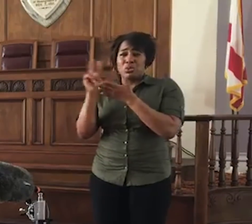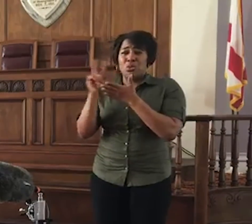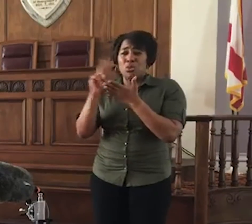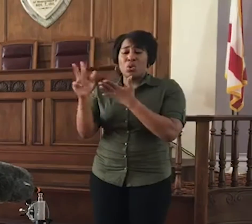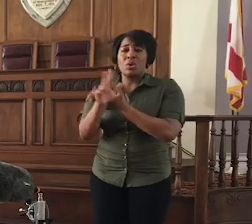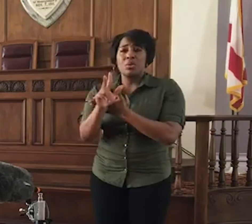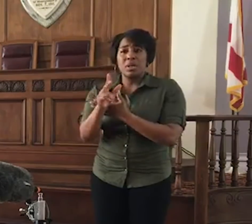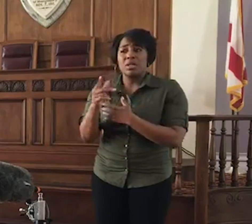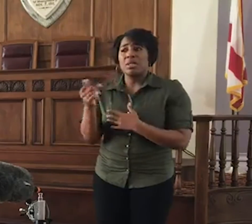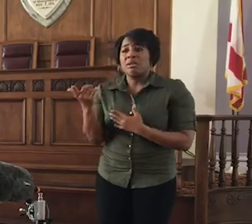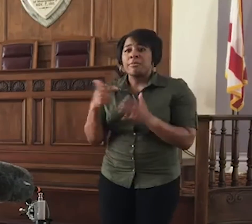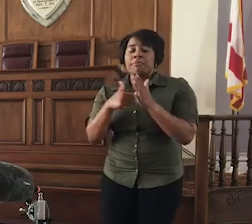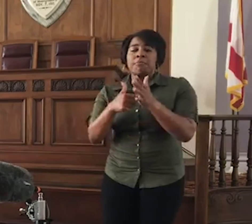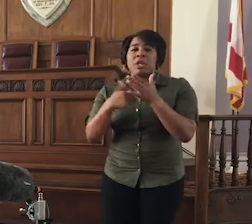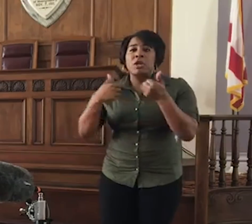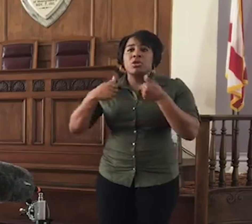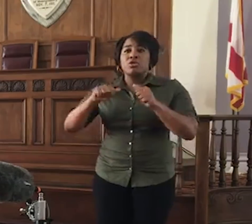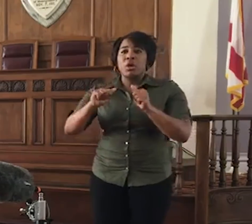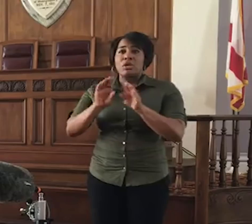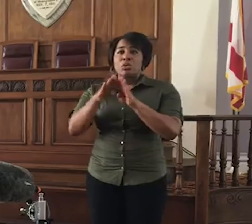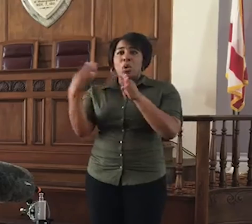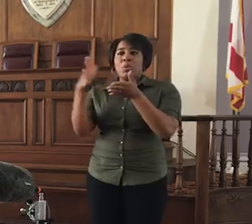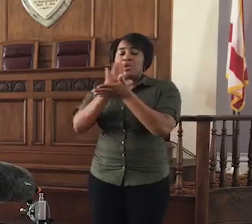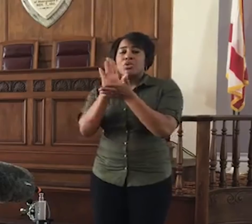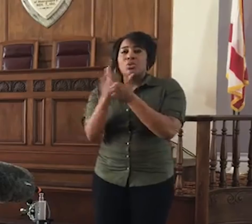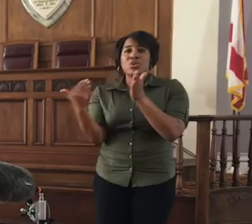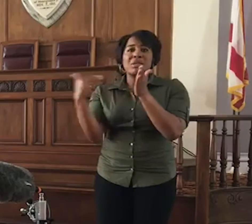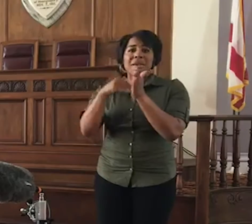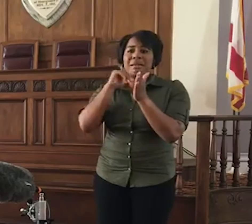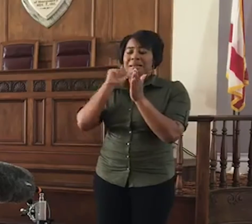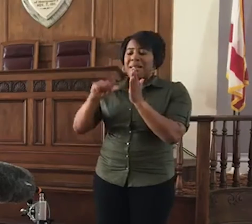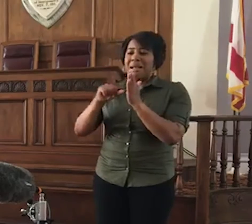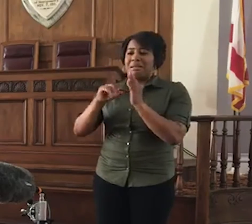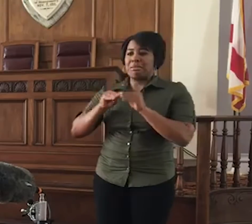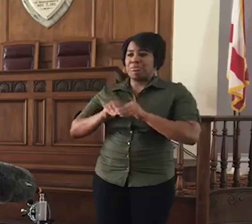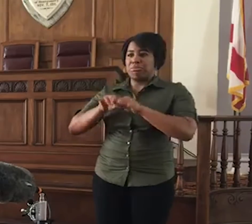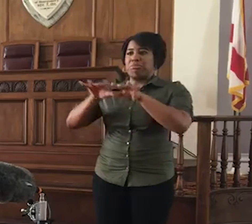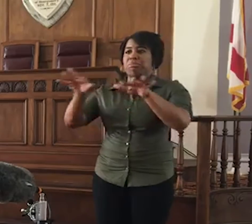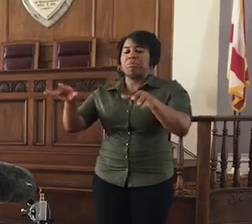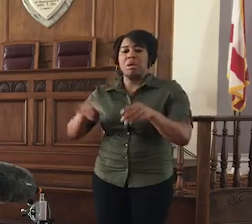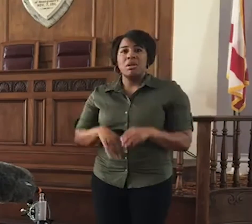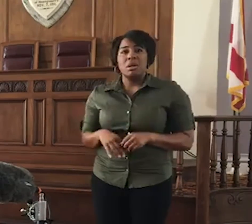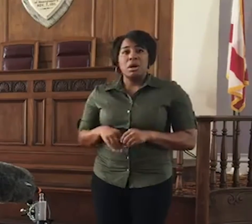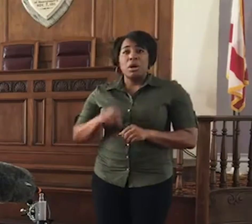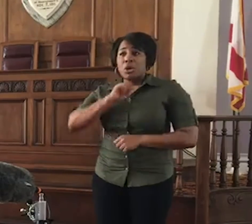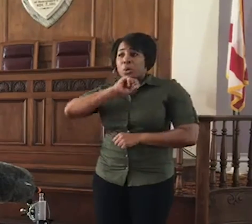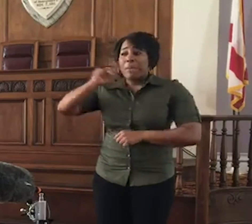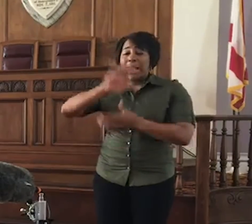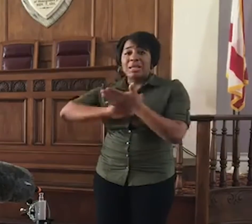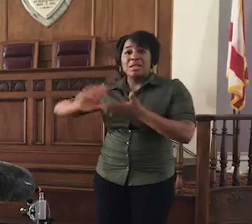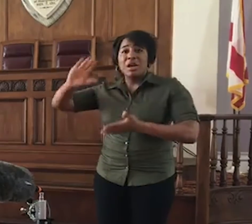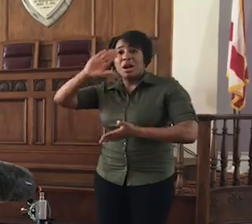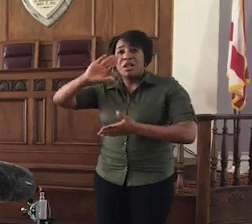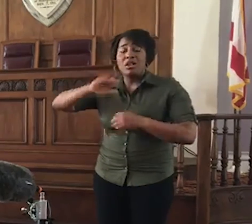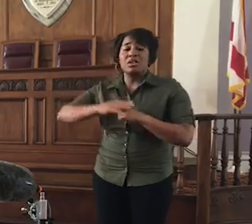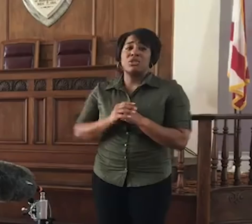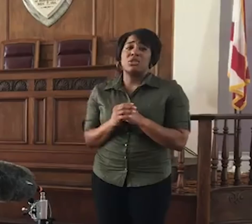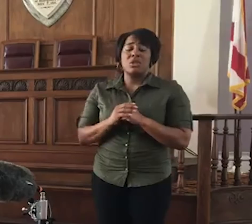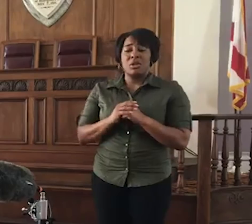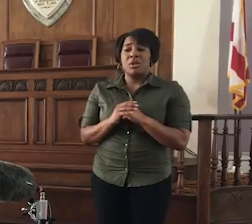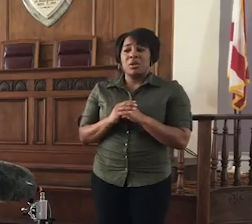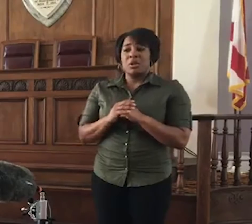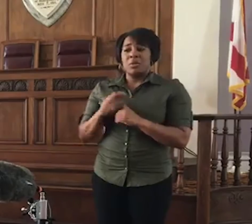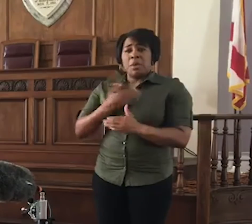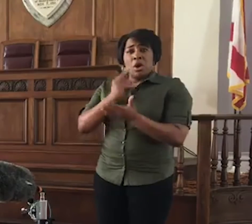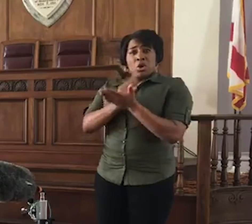schools without spreading the virus, going back to college, even the whole debate among our universities about